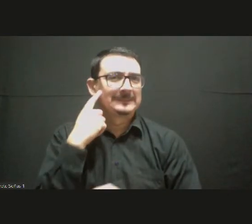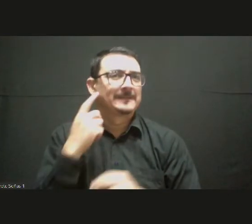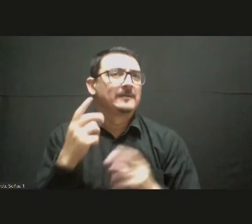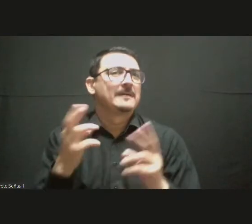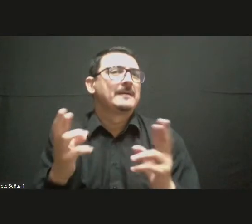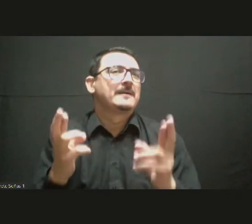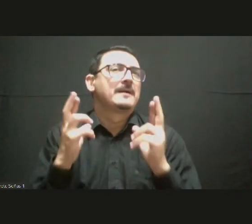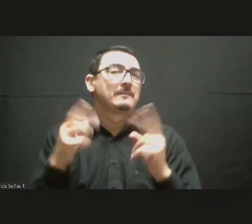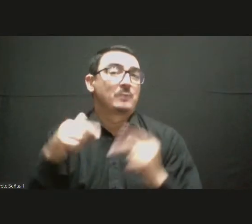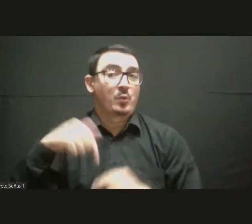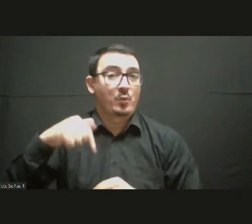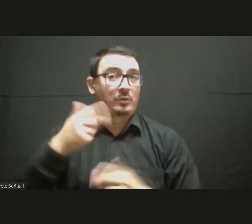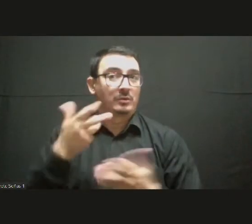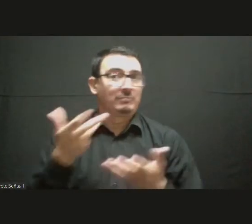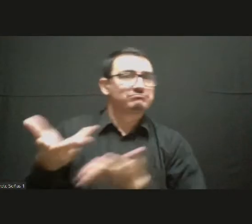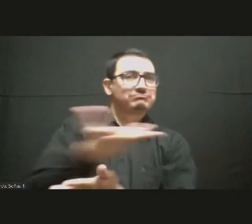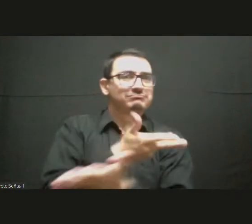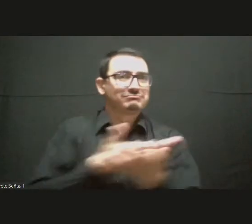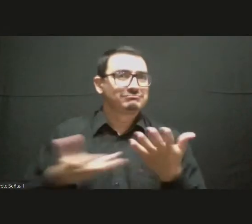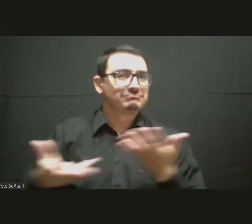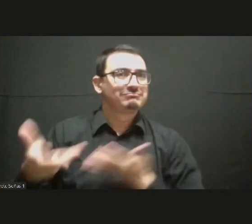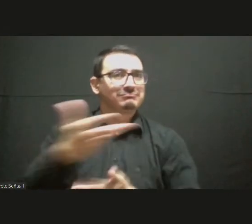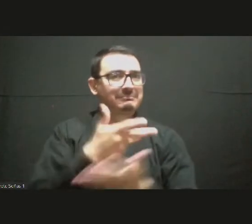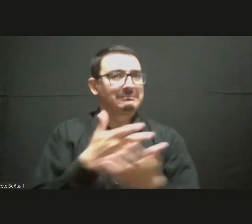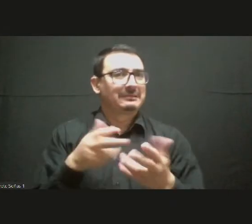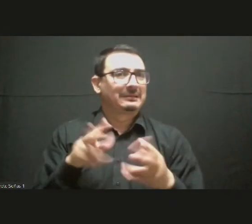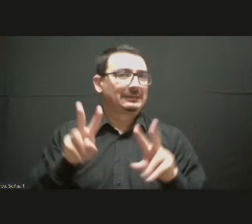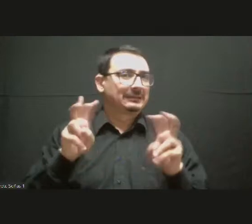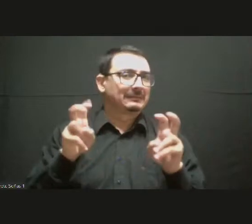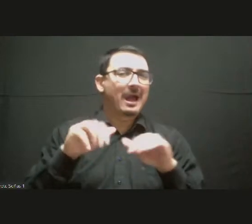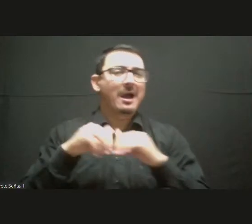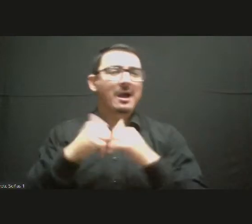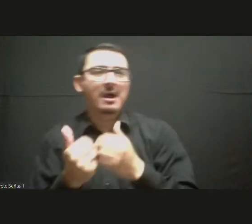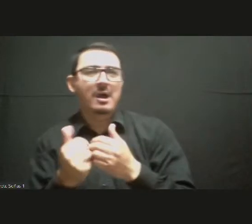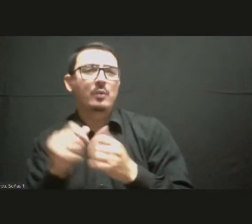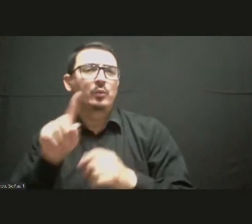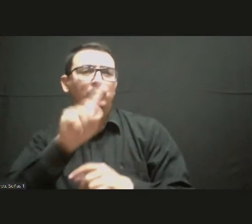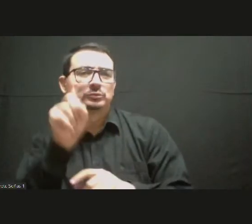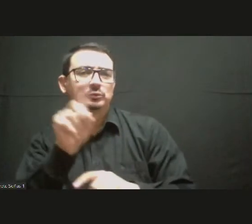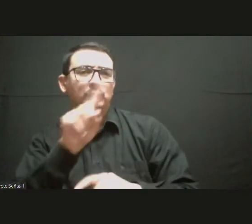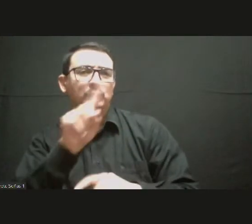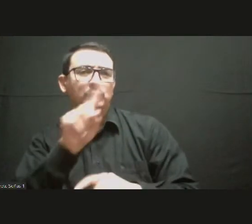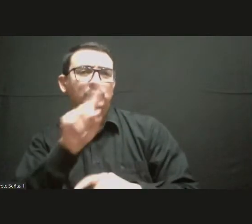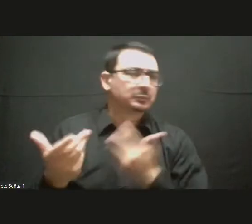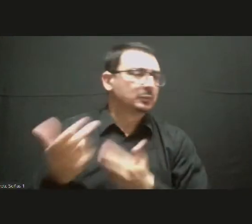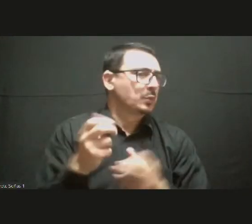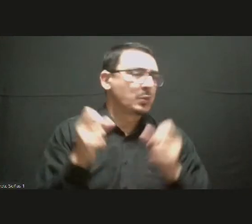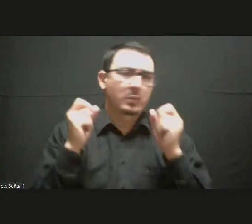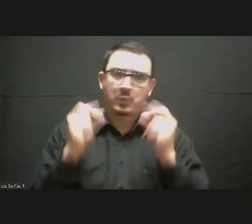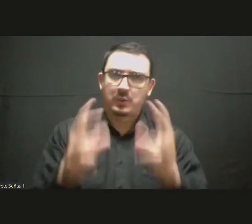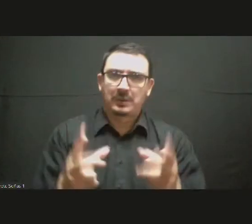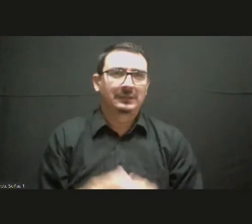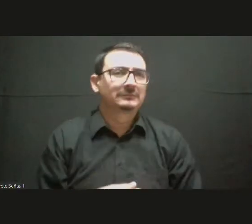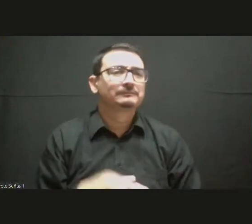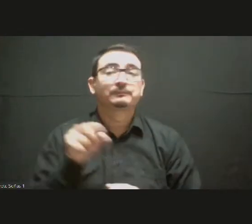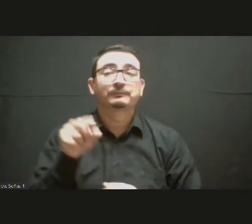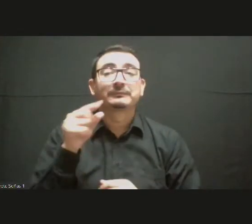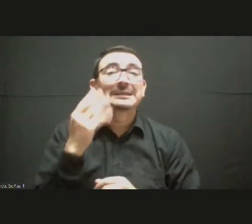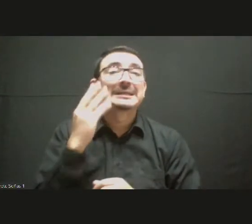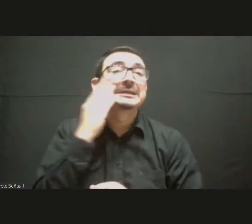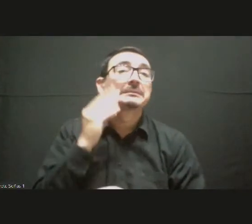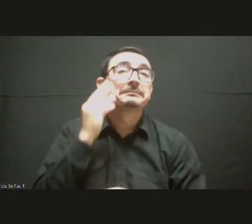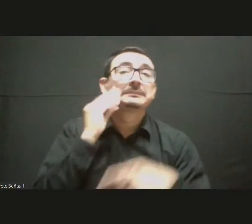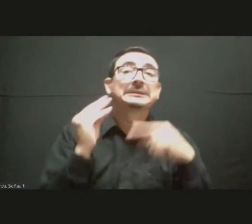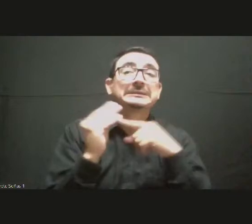which best practices can show us the ways to increase the resilience and sustainability